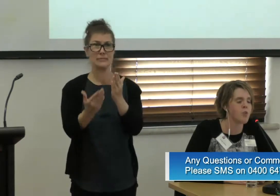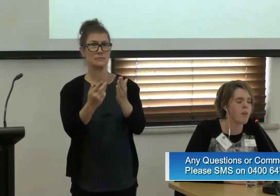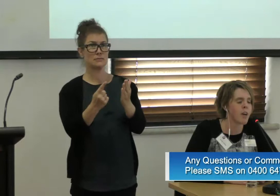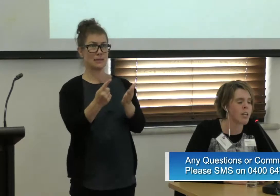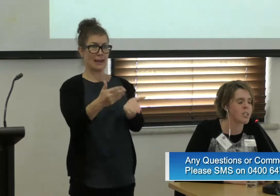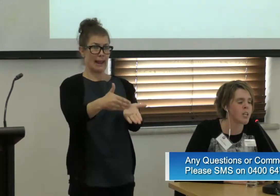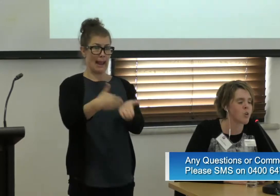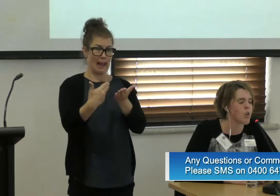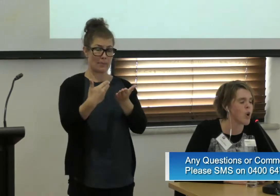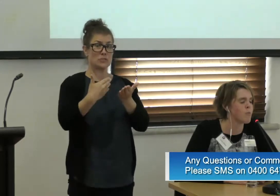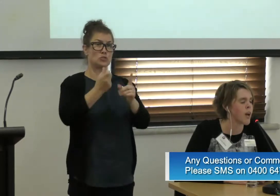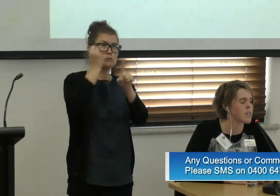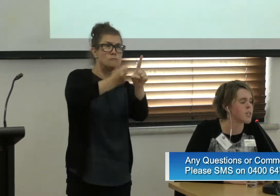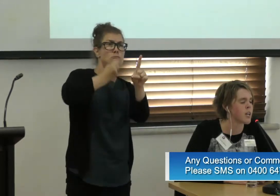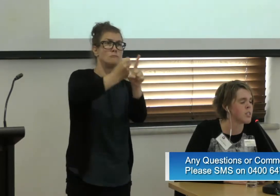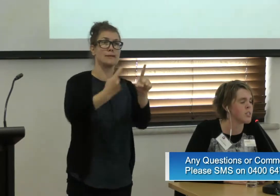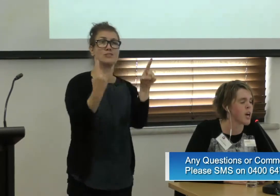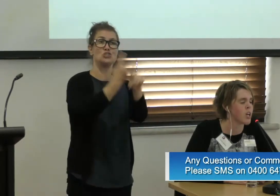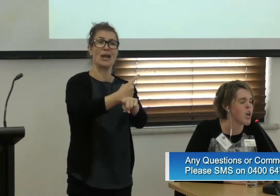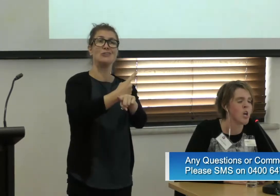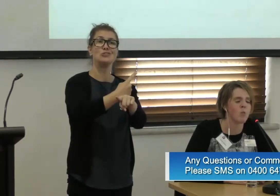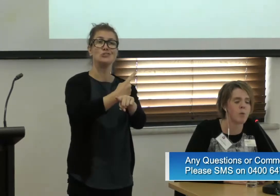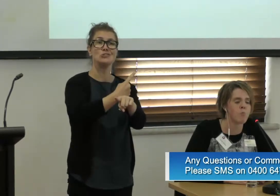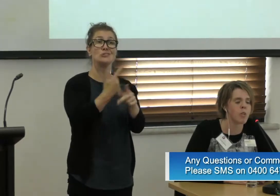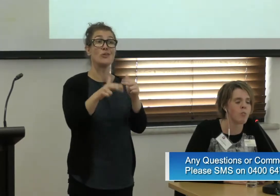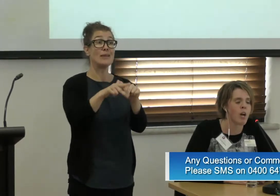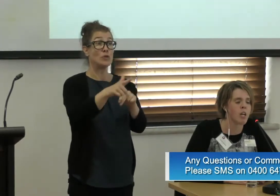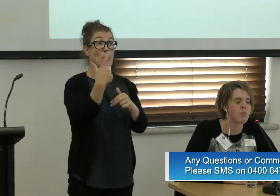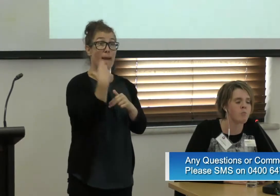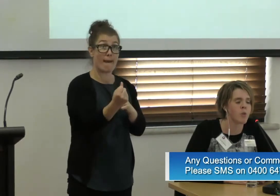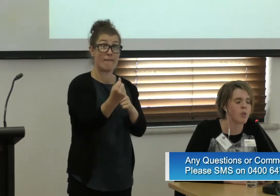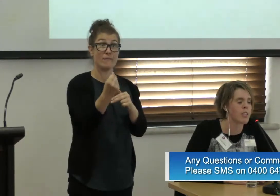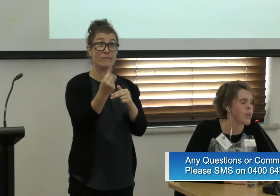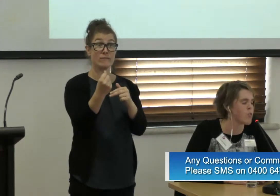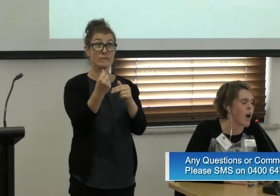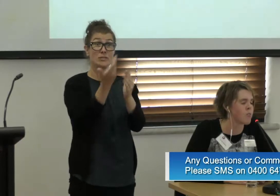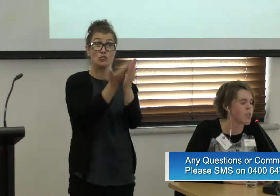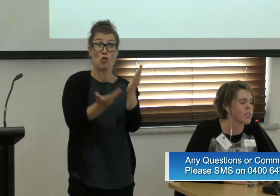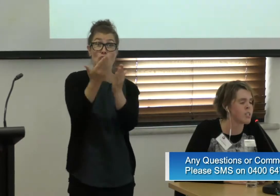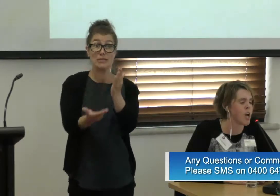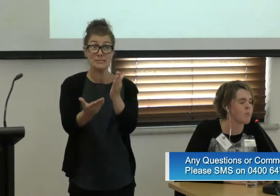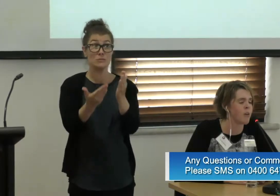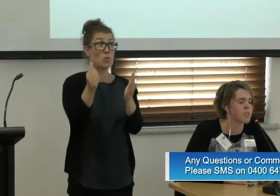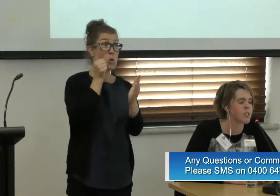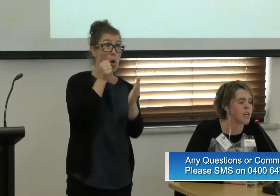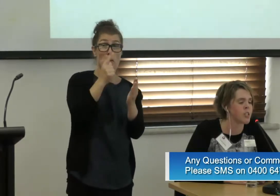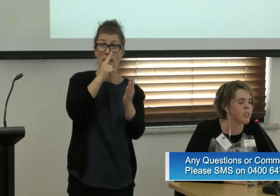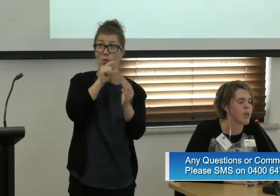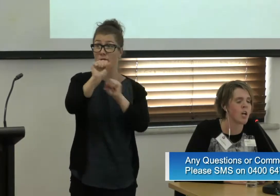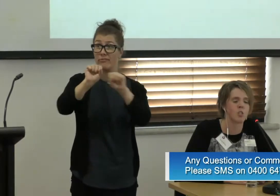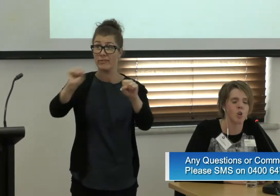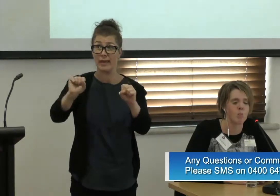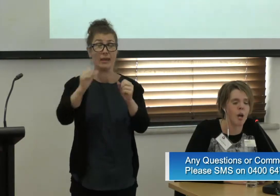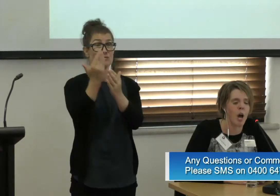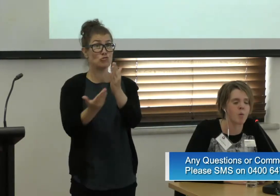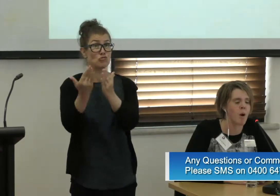you do have case studies or you know of case studies, then it would be really great if we could get together and have a chat after this session and